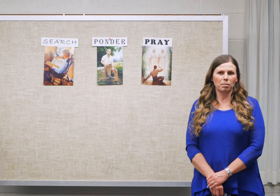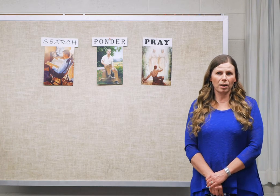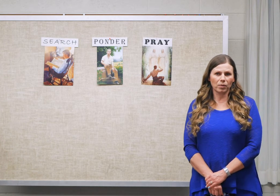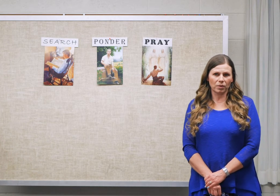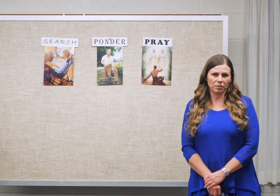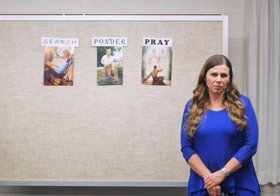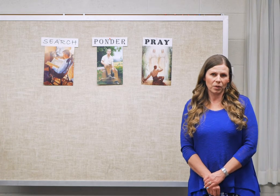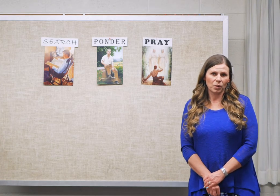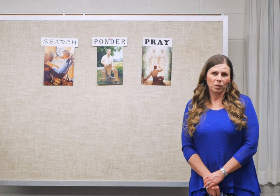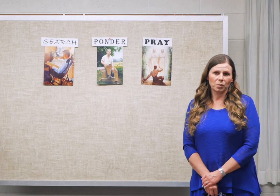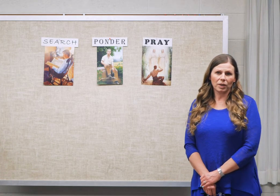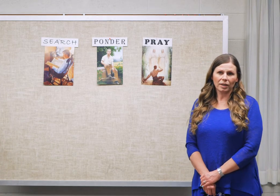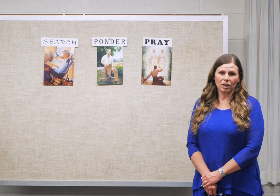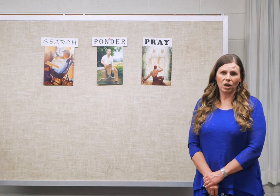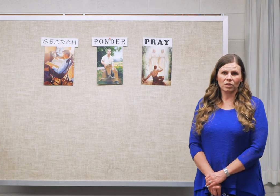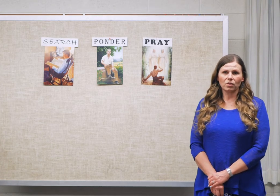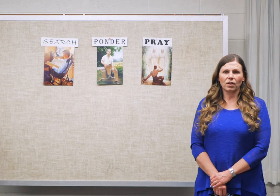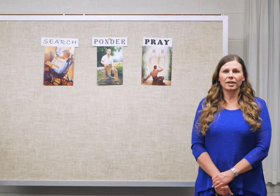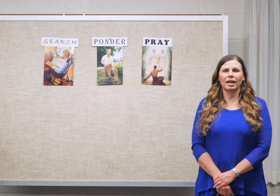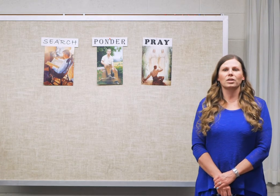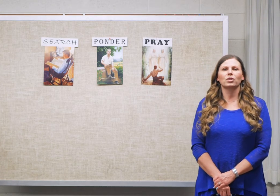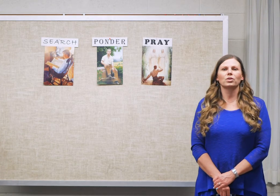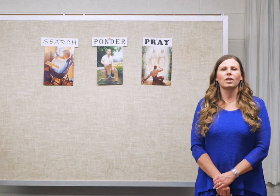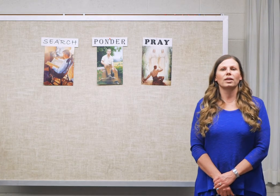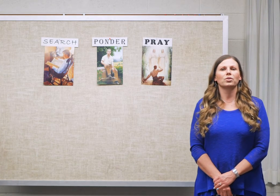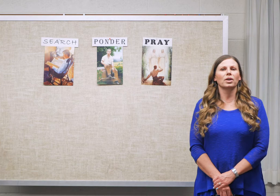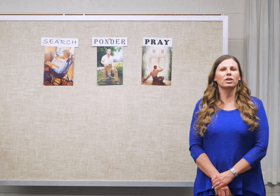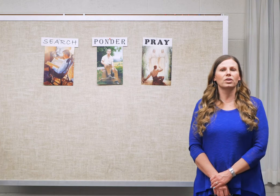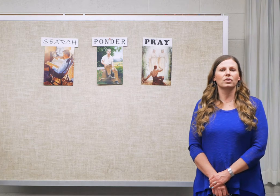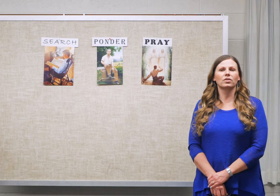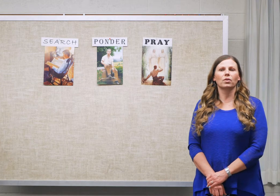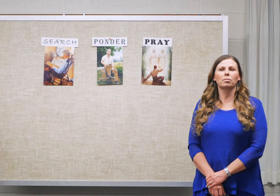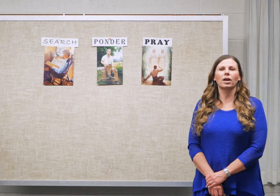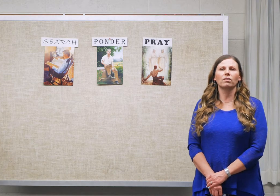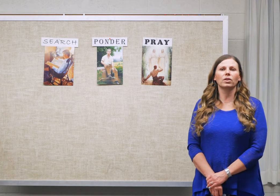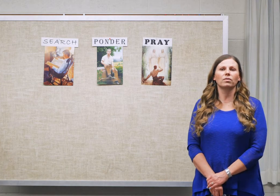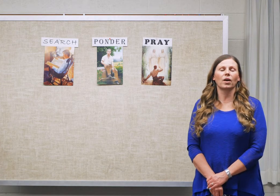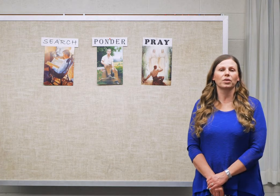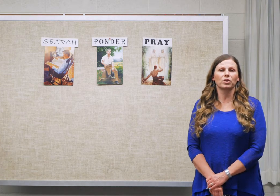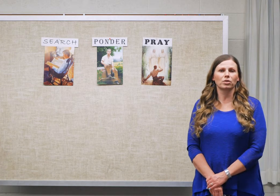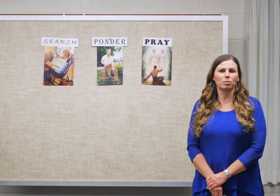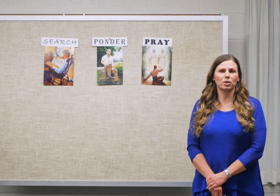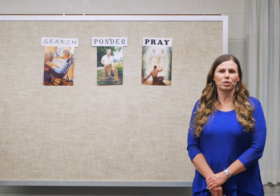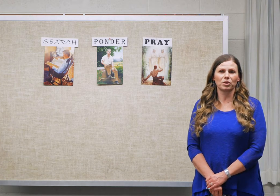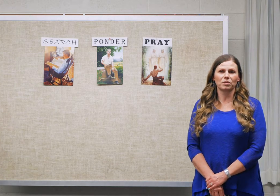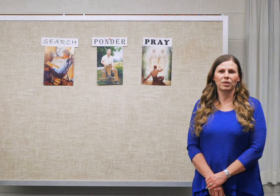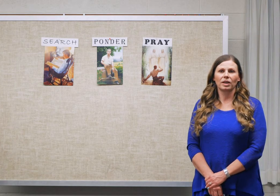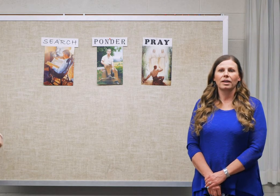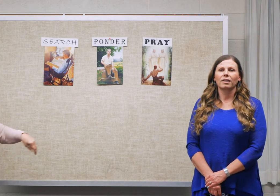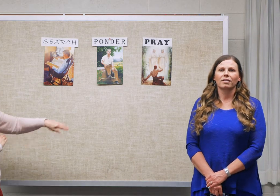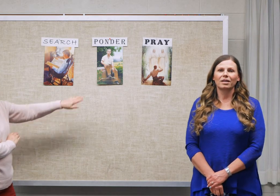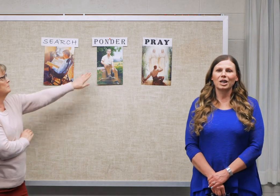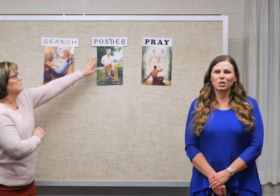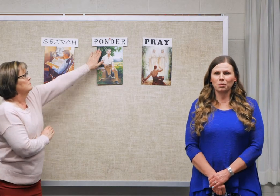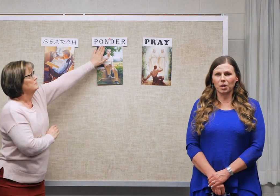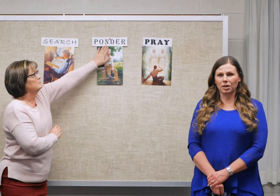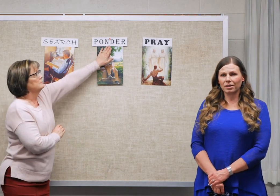Bible. We can also find answers and directions from our Heavenly Father in the Scriptures. The next word